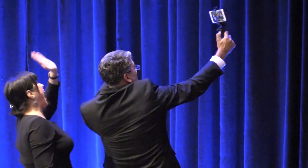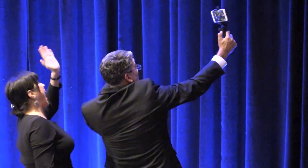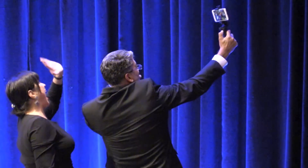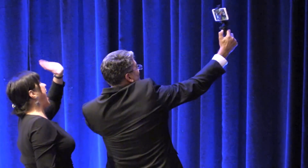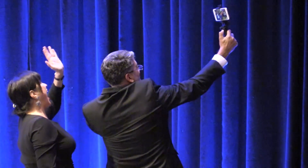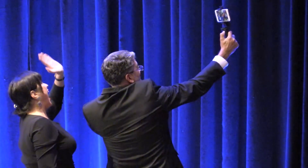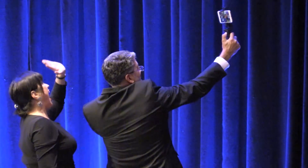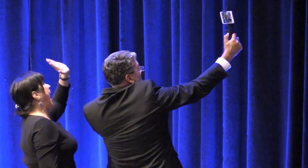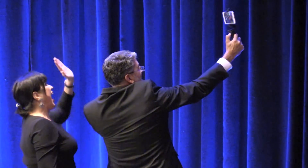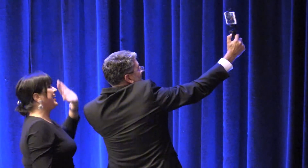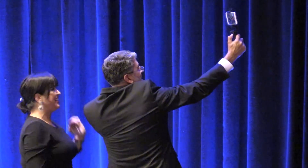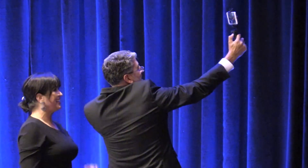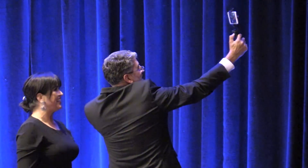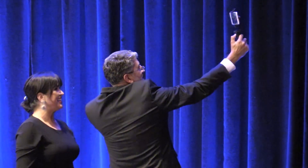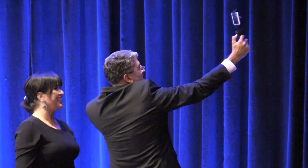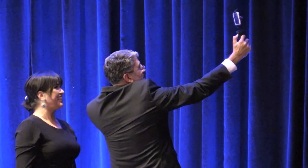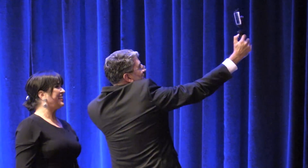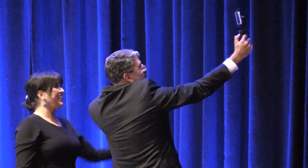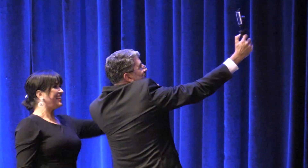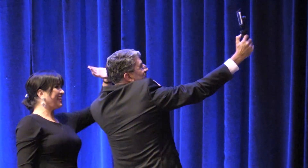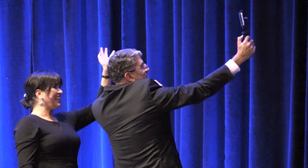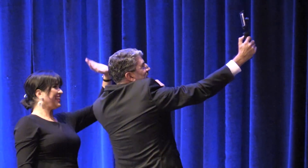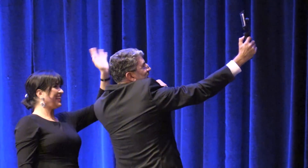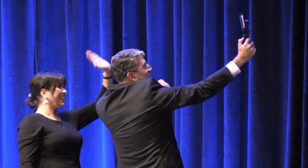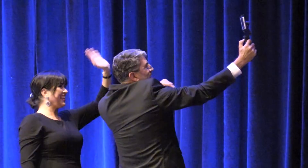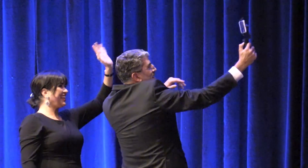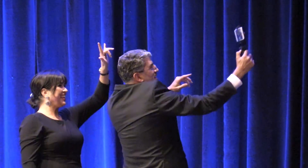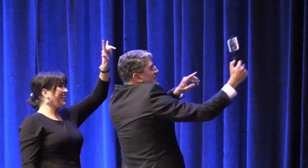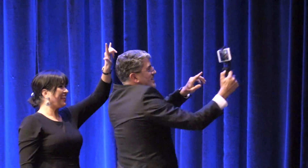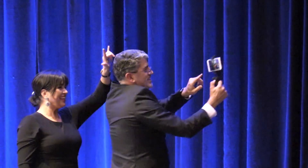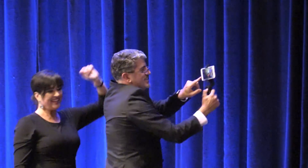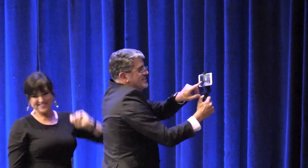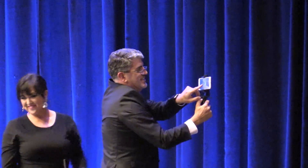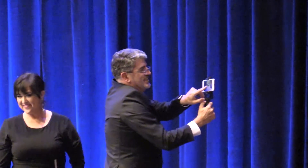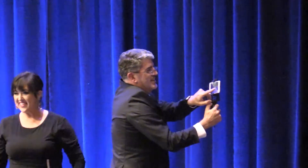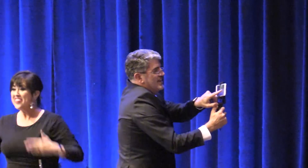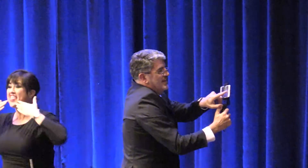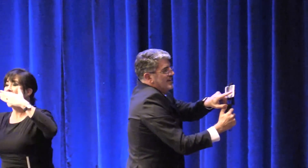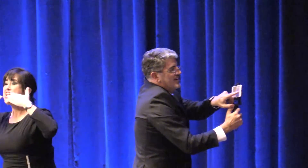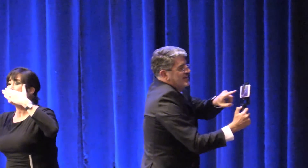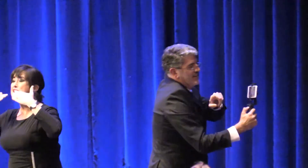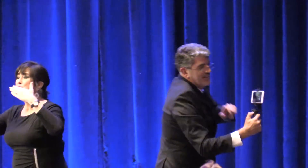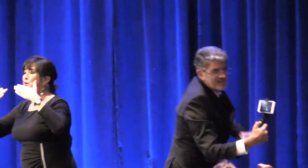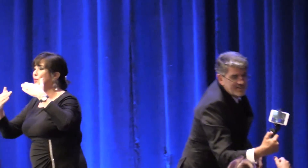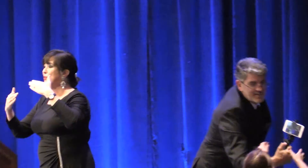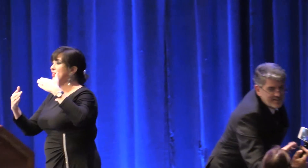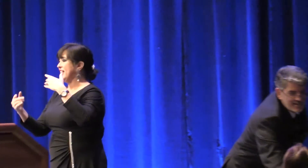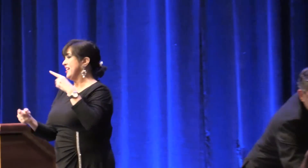Hey, everybody. Hi there. Love you all. Thank